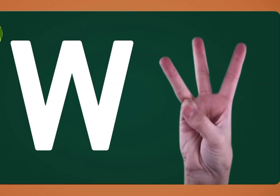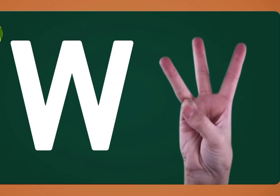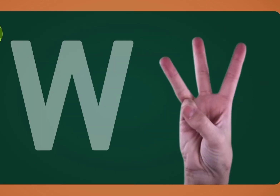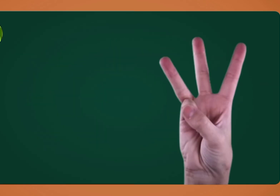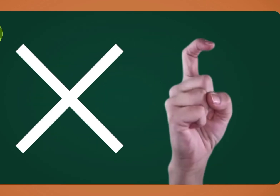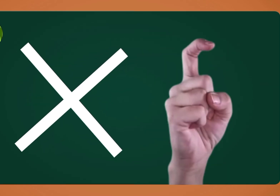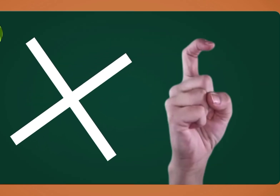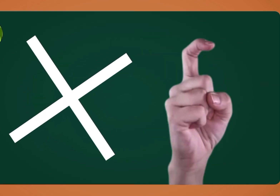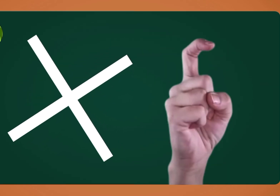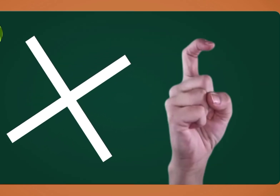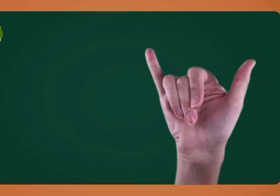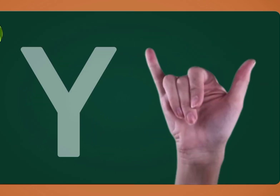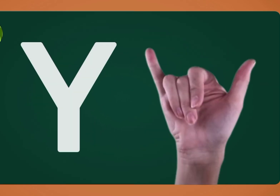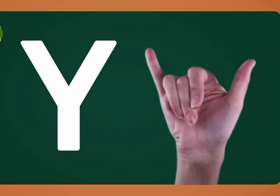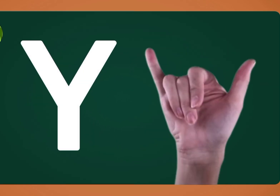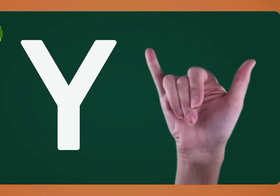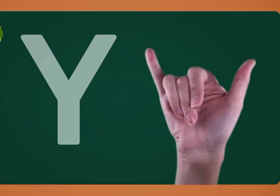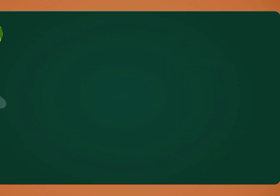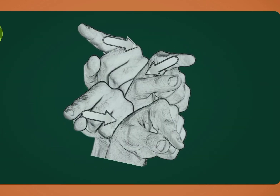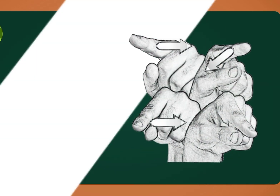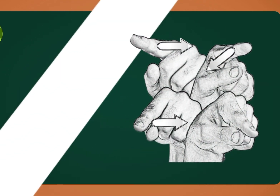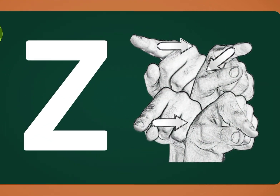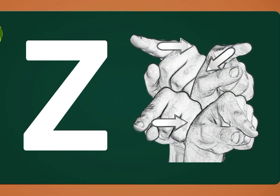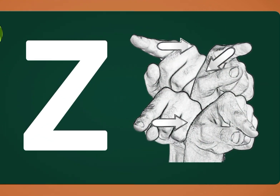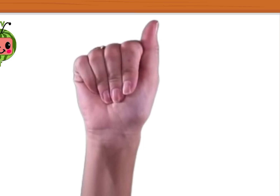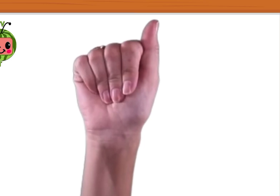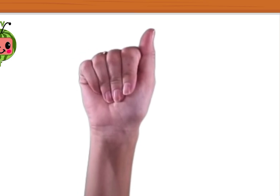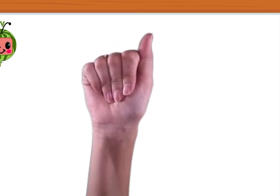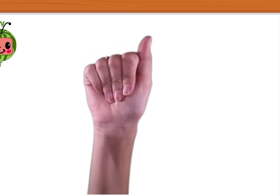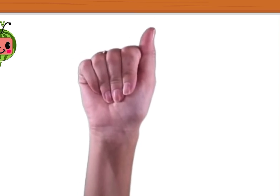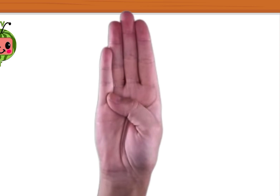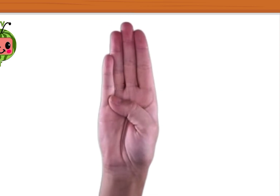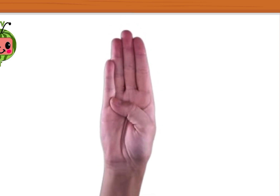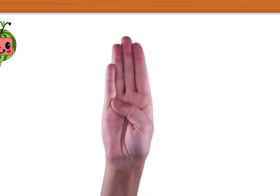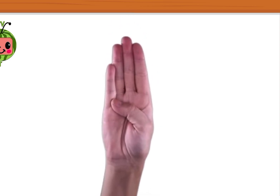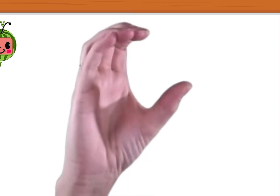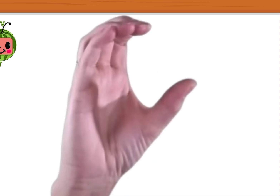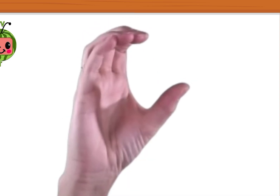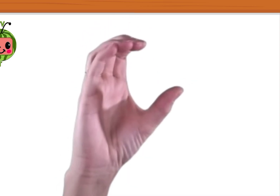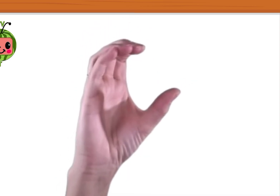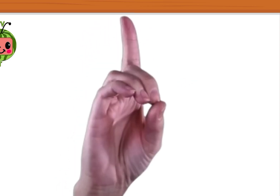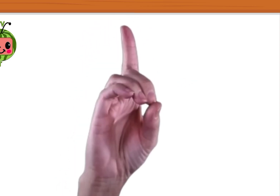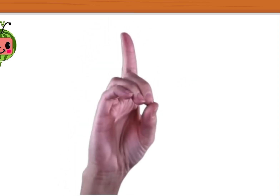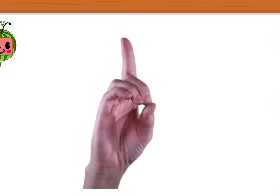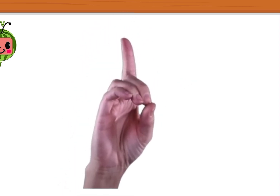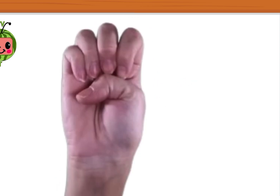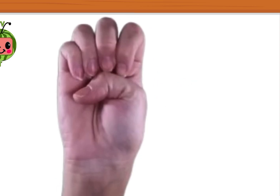X, Y, and Z. A, B, C, D, E,